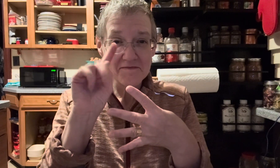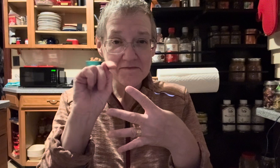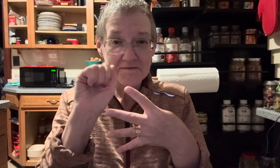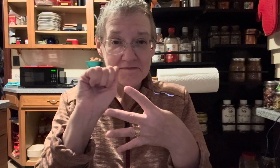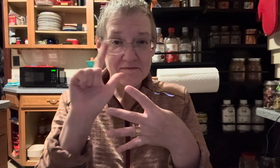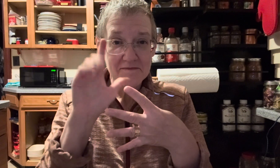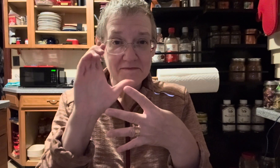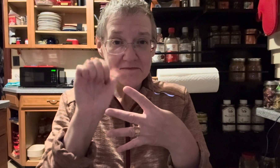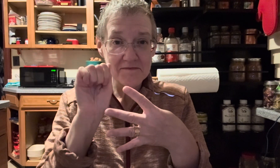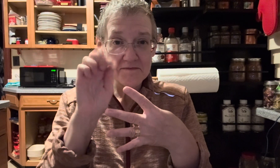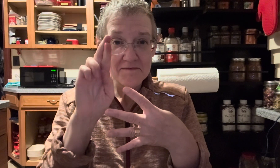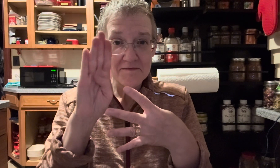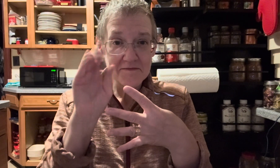total carbs,